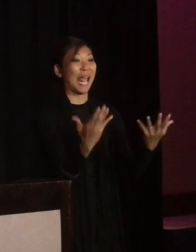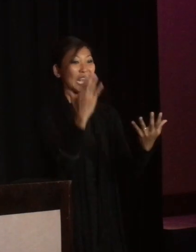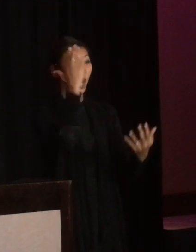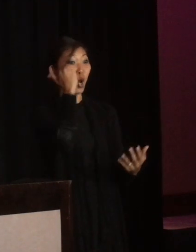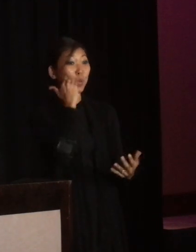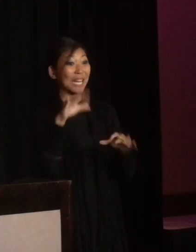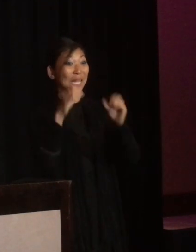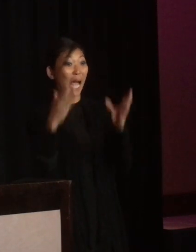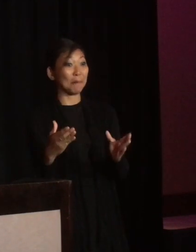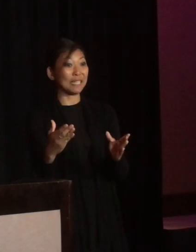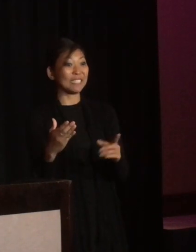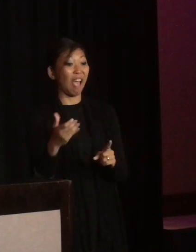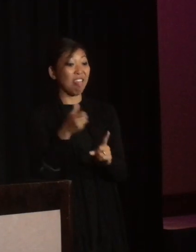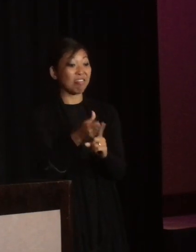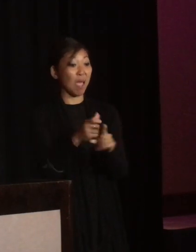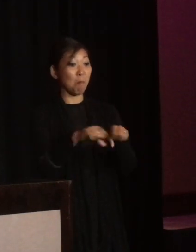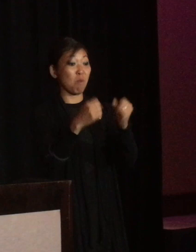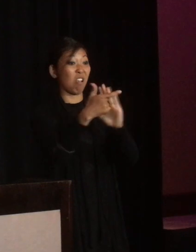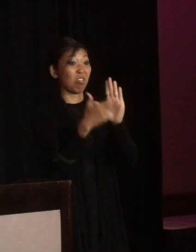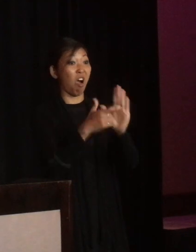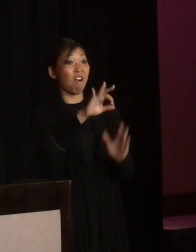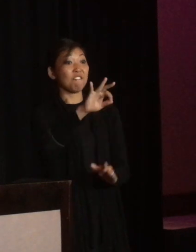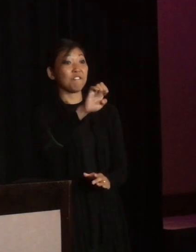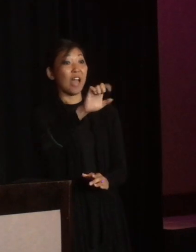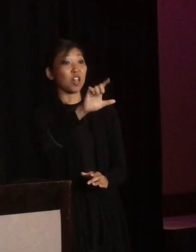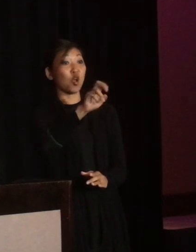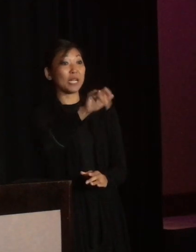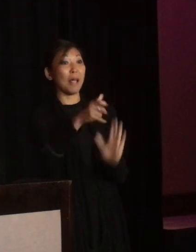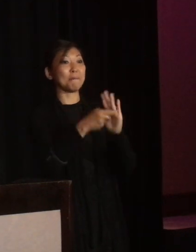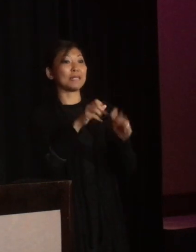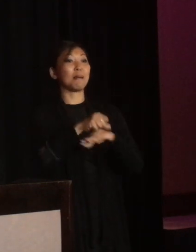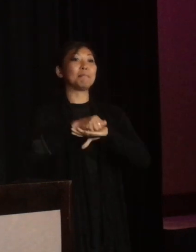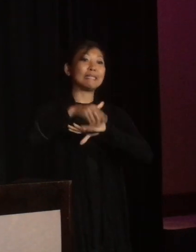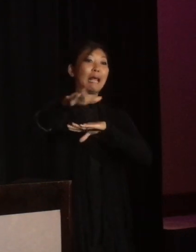being deported back to the land of their birth.